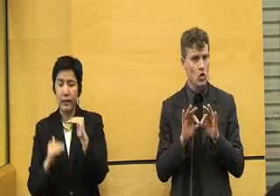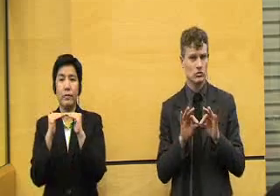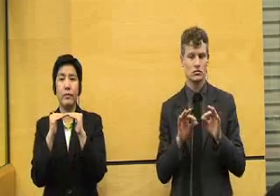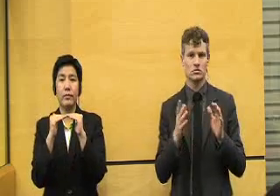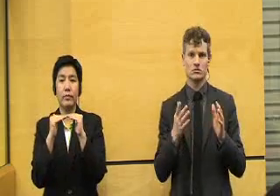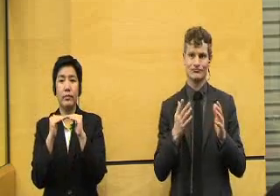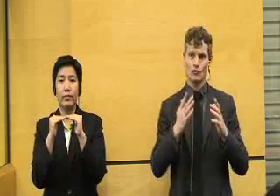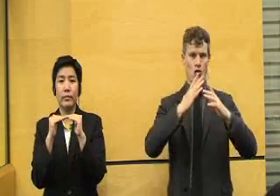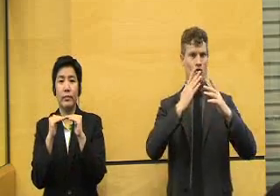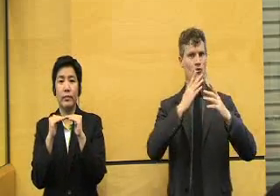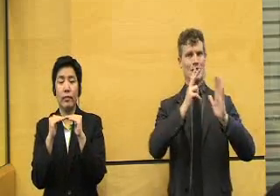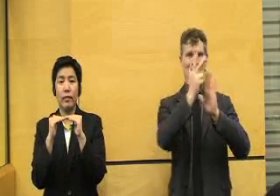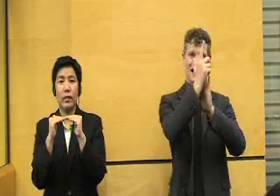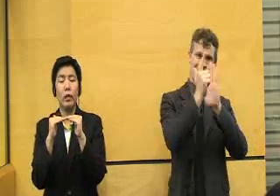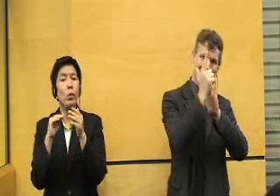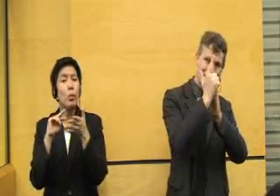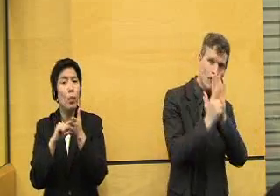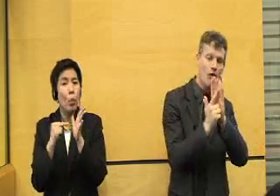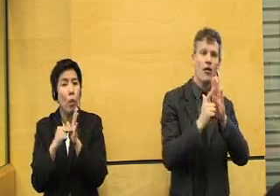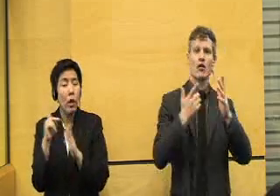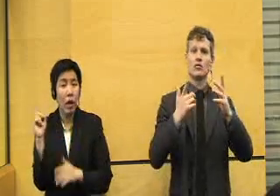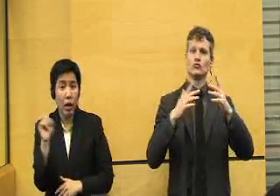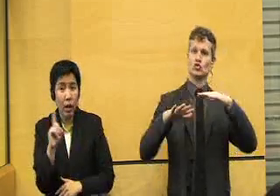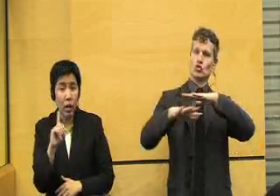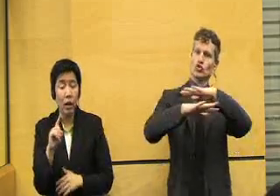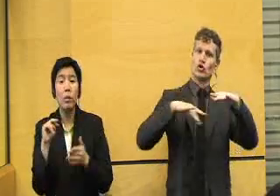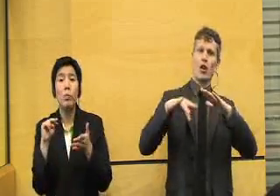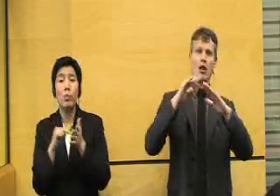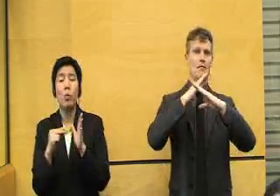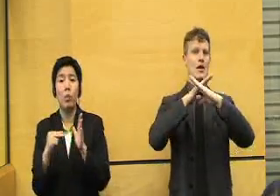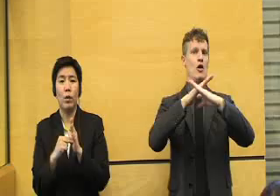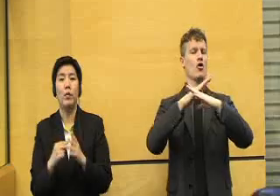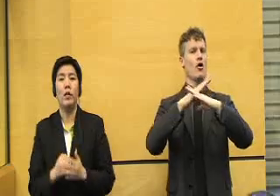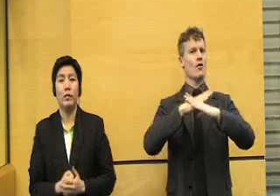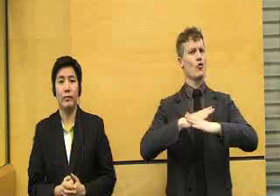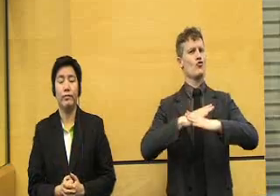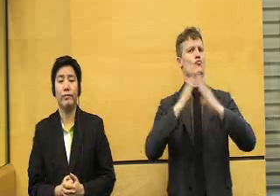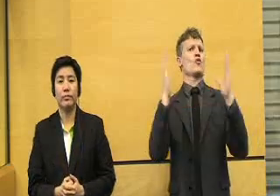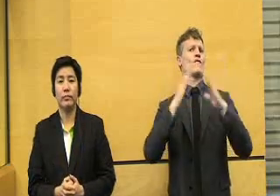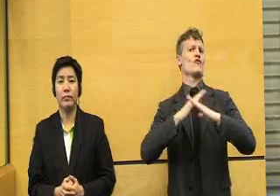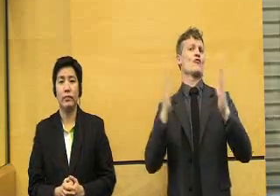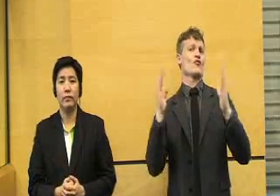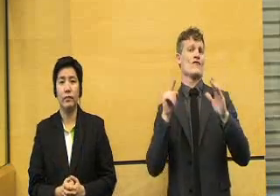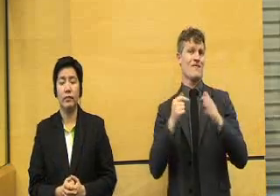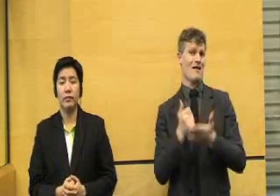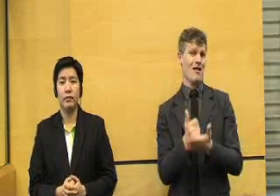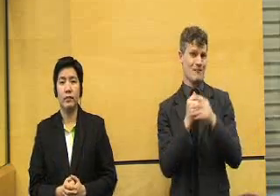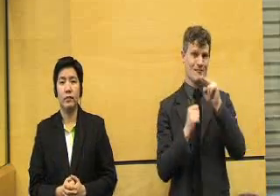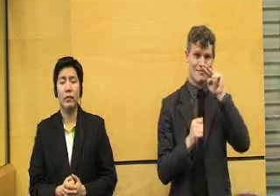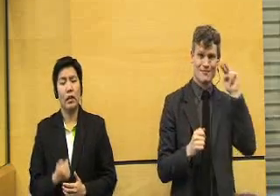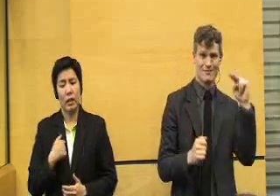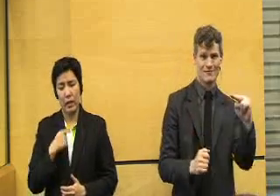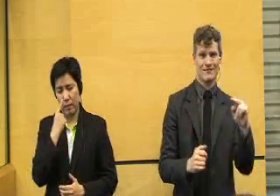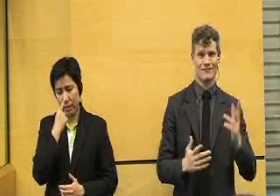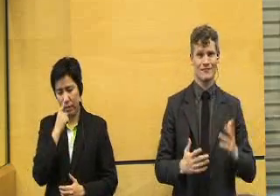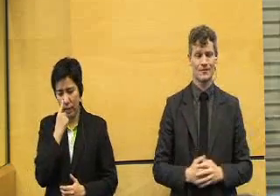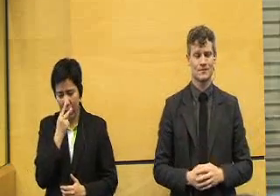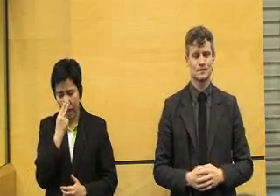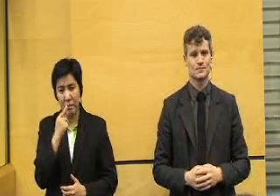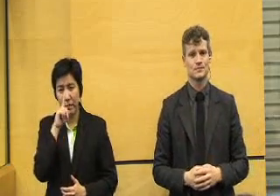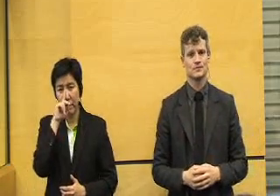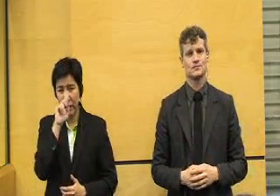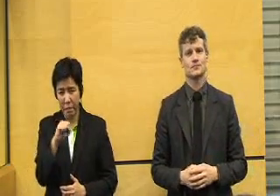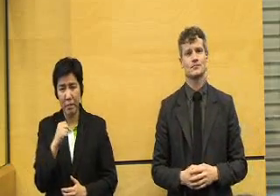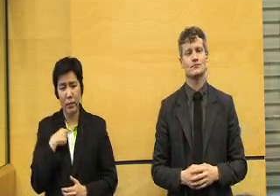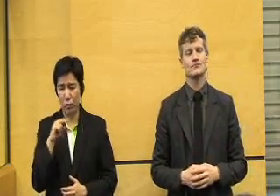legal barriers. To provide a few more observations on some critical issues, a state report